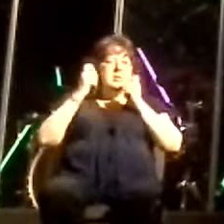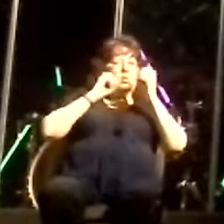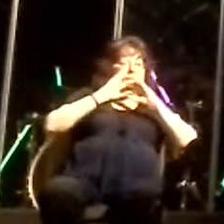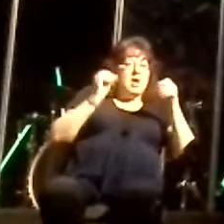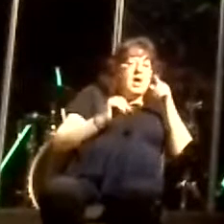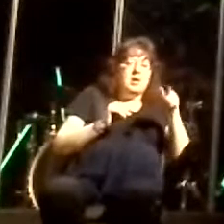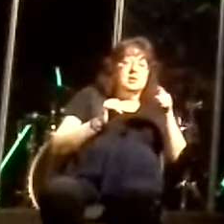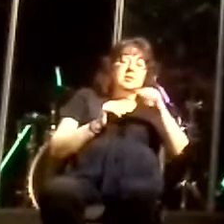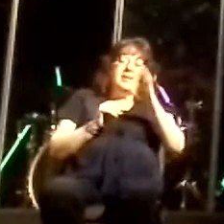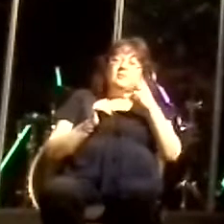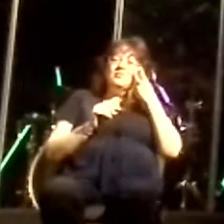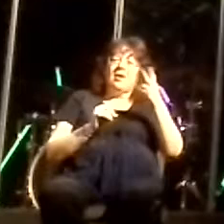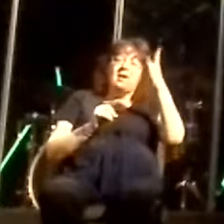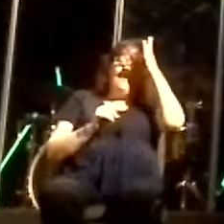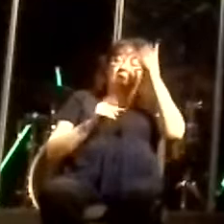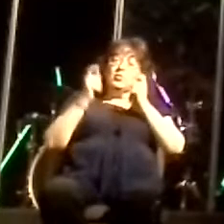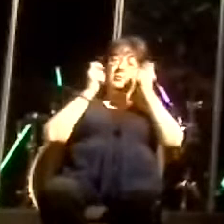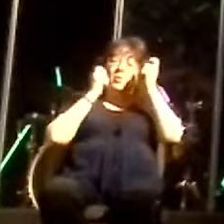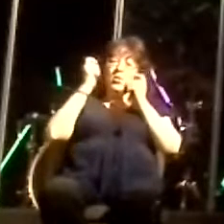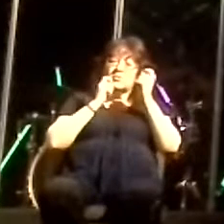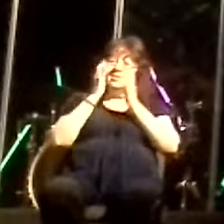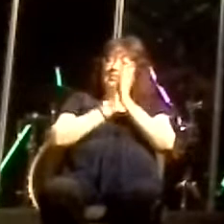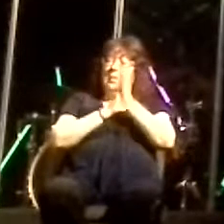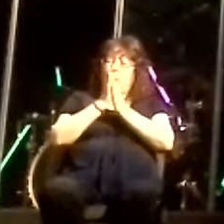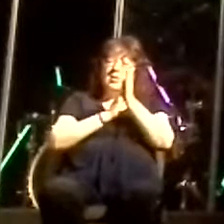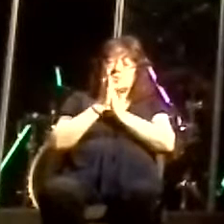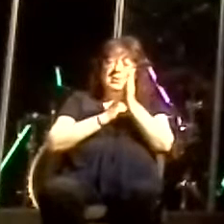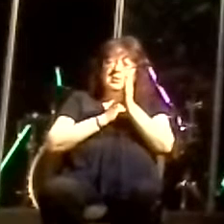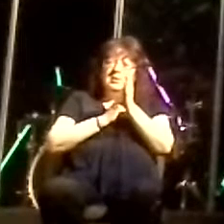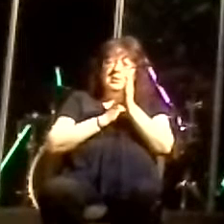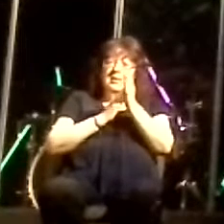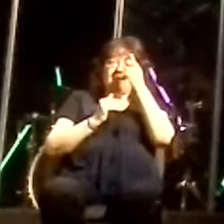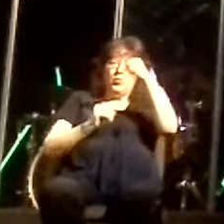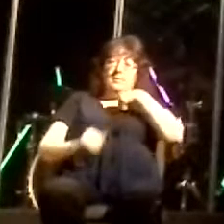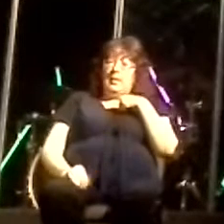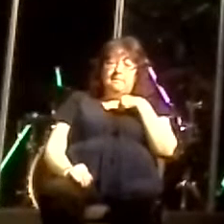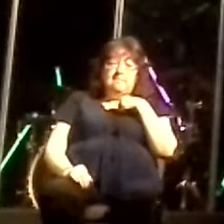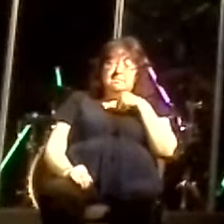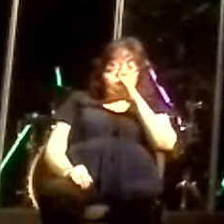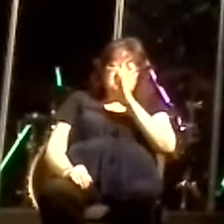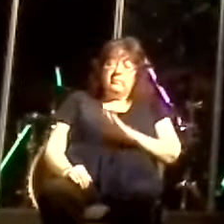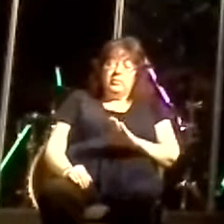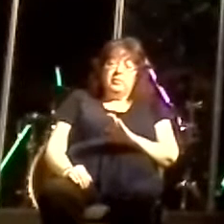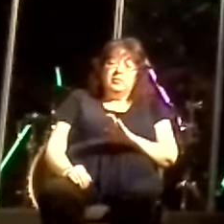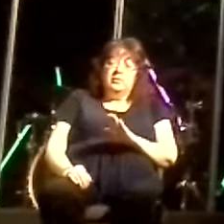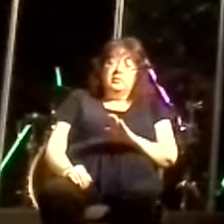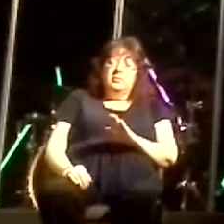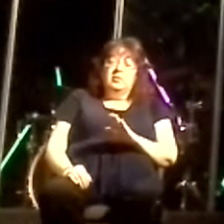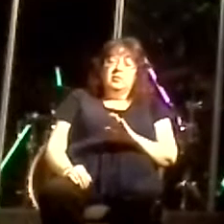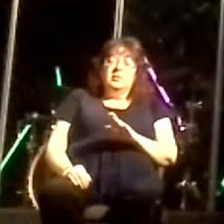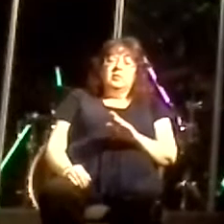never saw my father's passion for me.